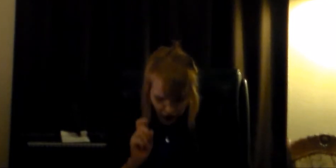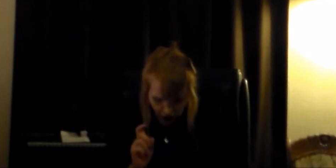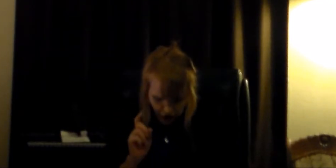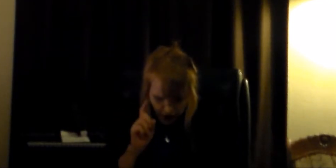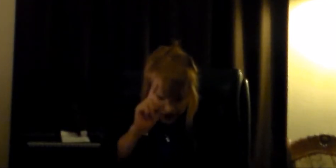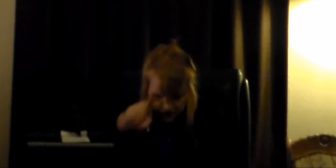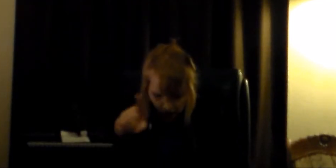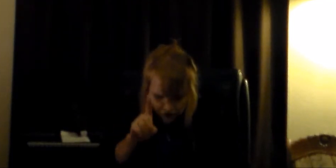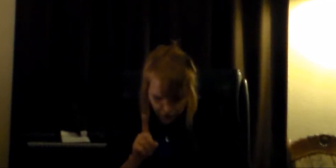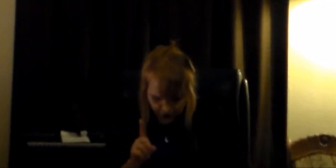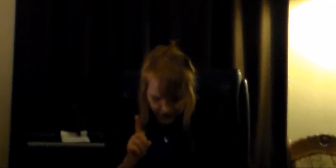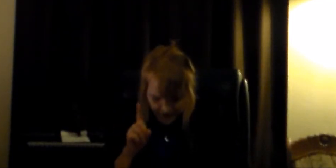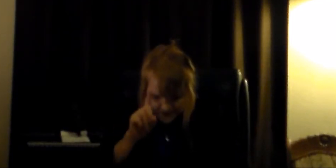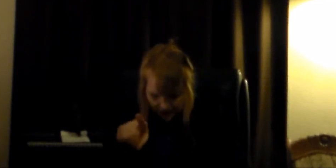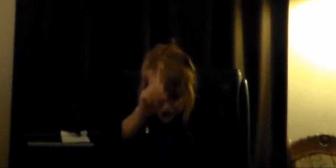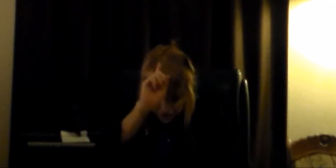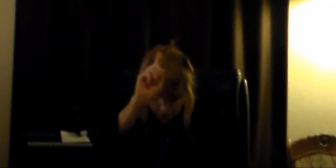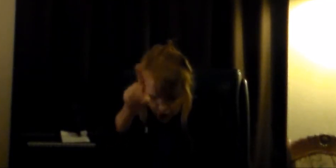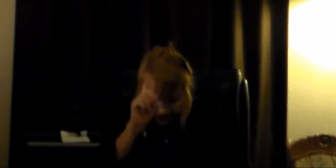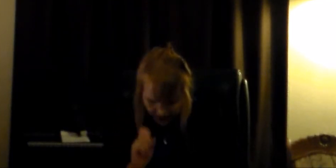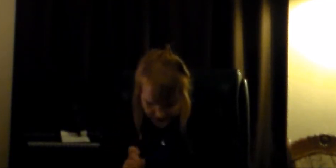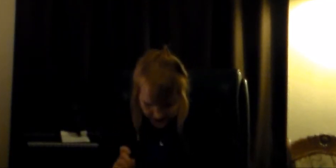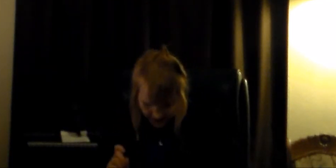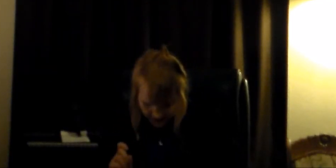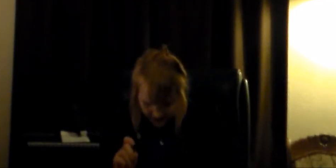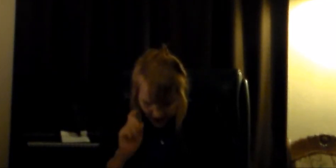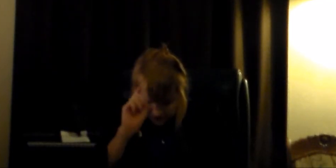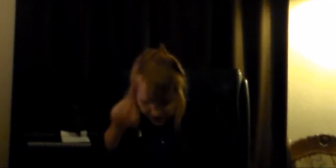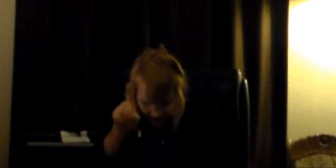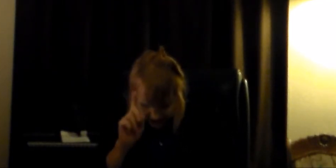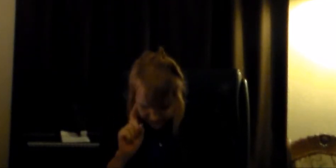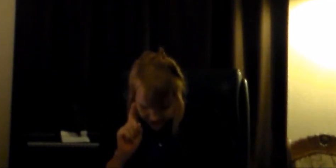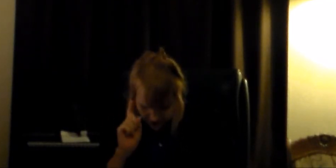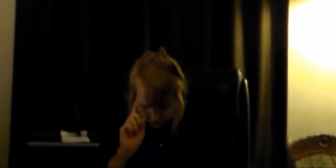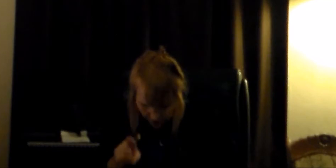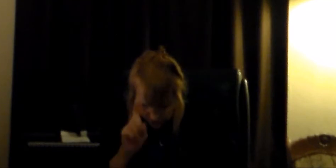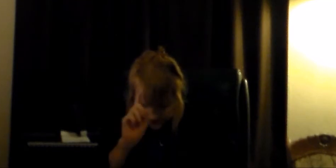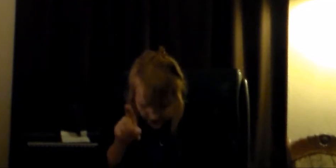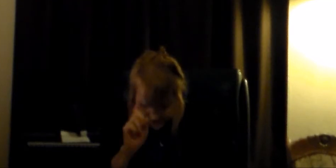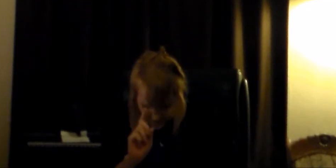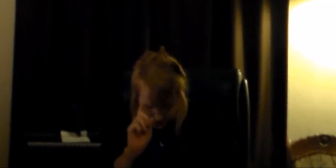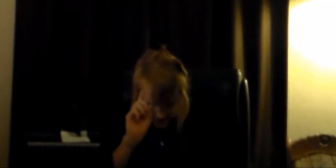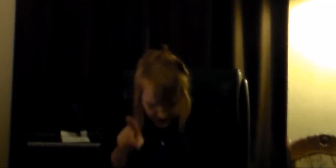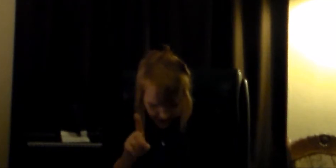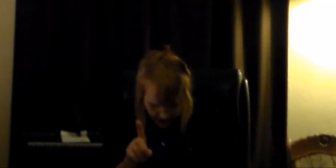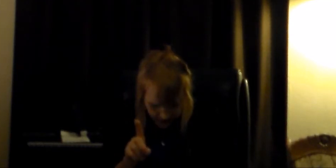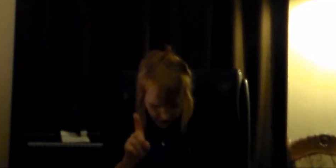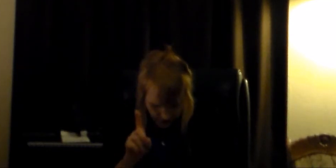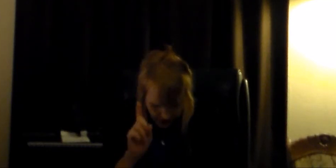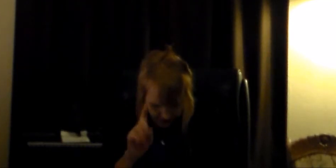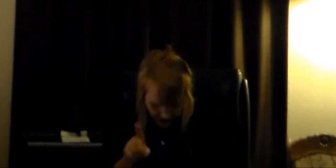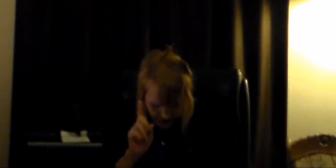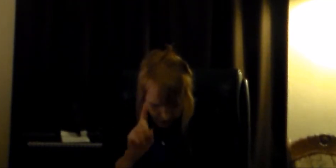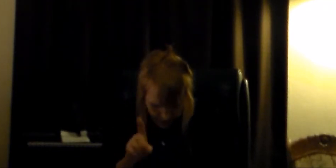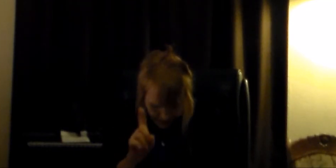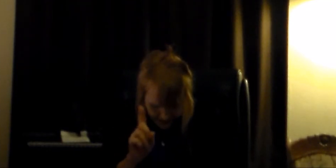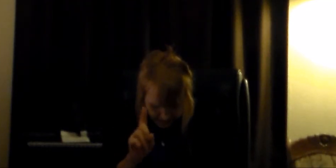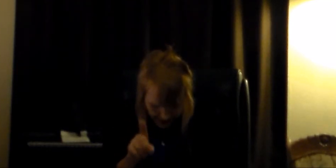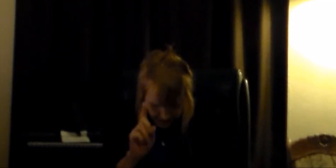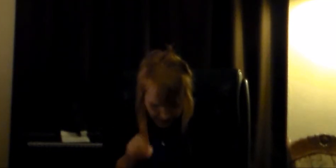murder, adultery, sexual morality, theft, false testimony, slander. These are what makes a man a